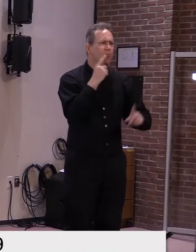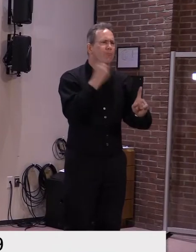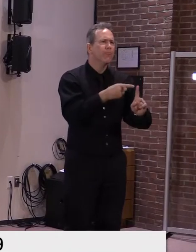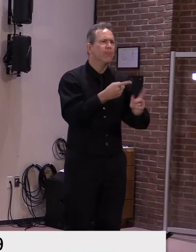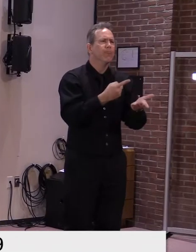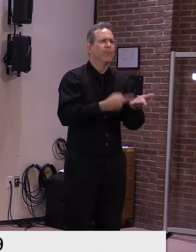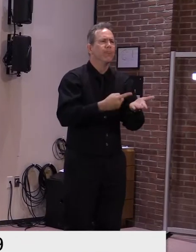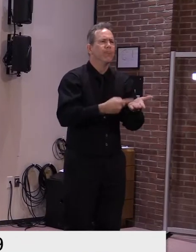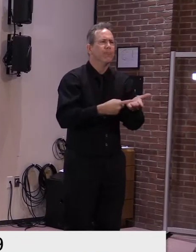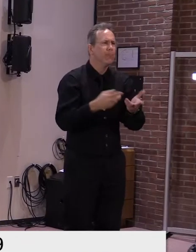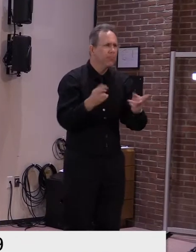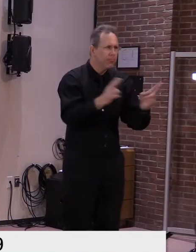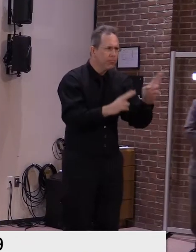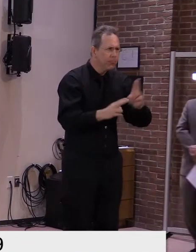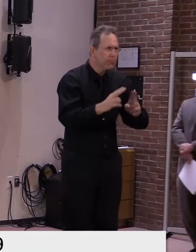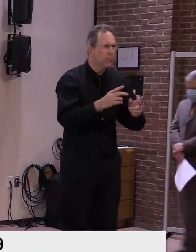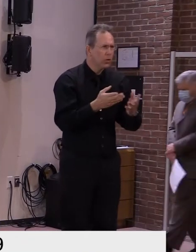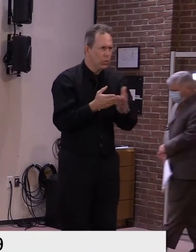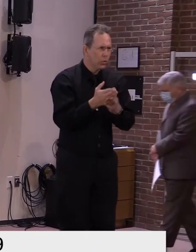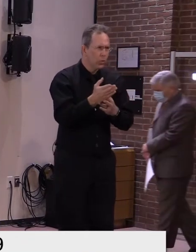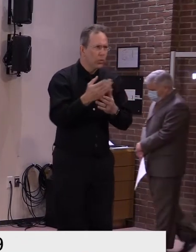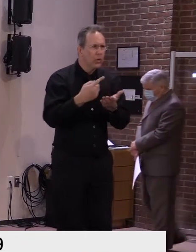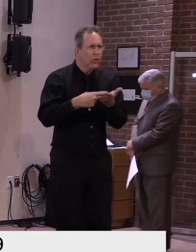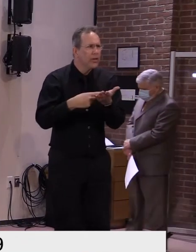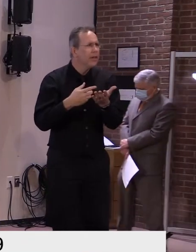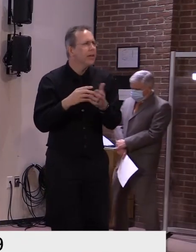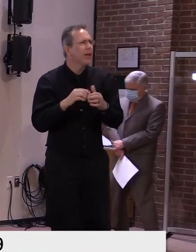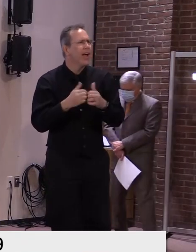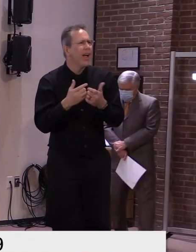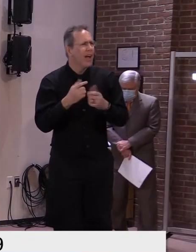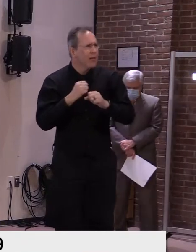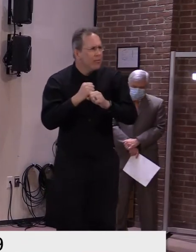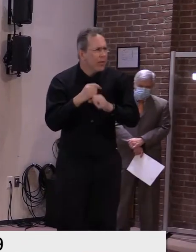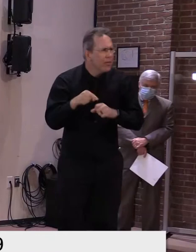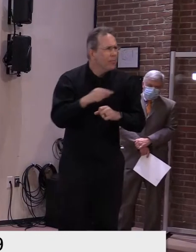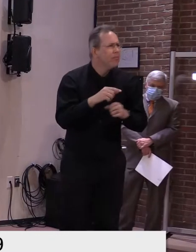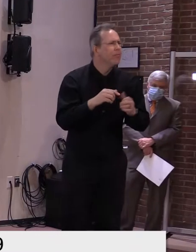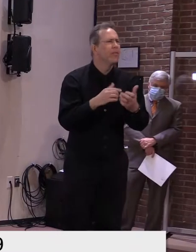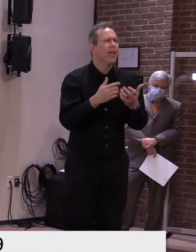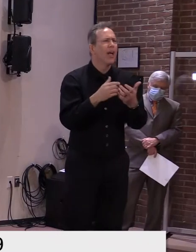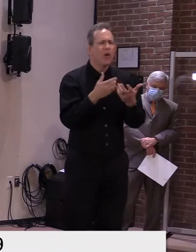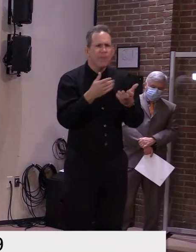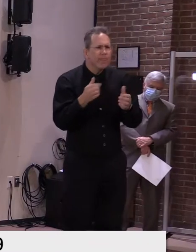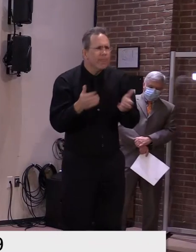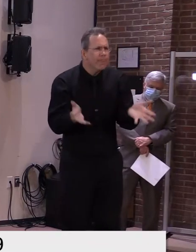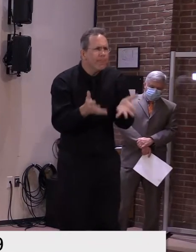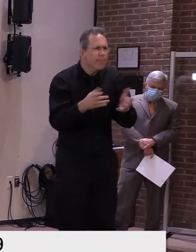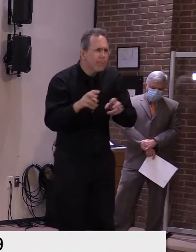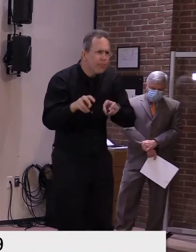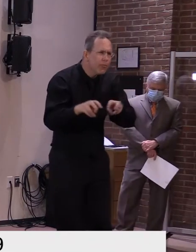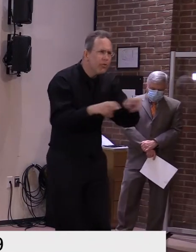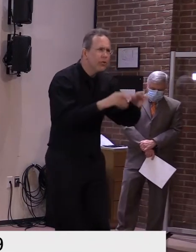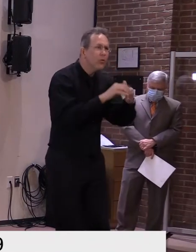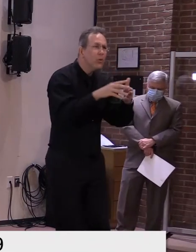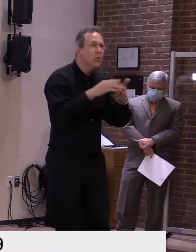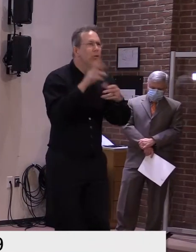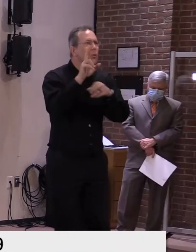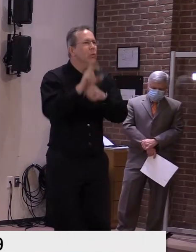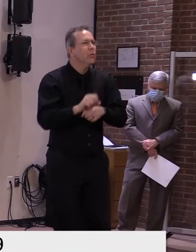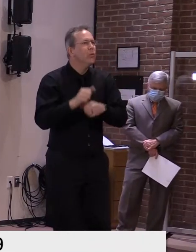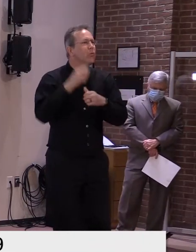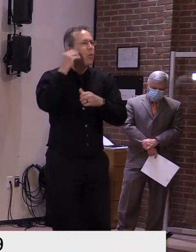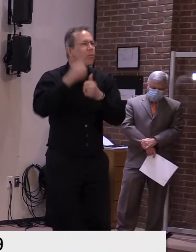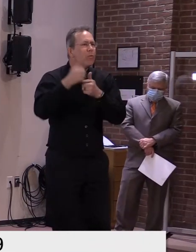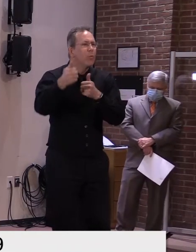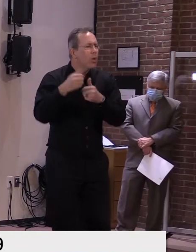buses, especially in winter, help transitioning from 8th to 9th grade after this crazy school year, more racial and ethnic diversity among teachers